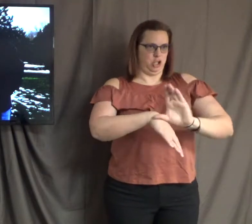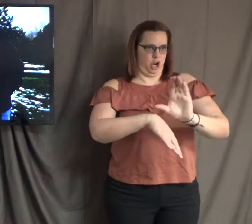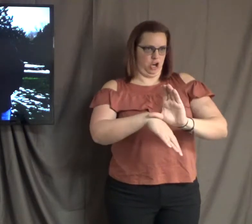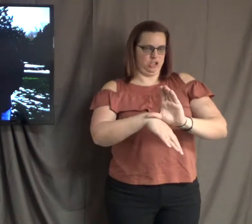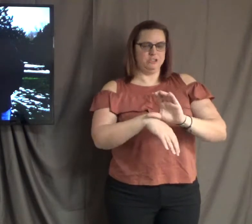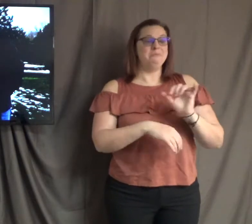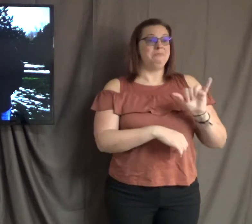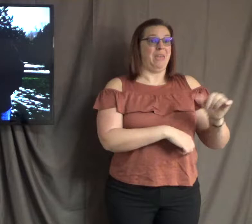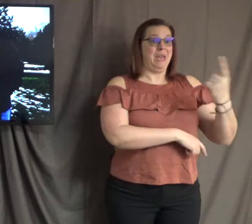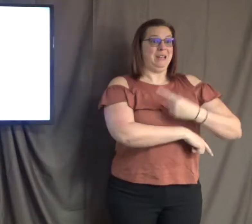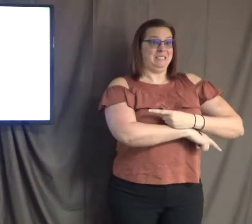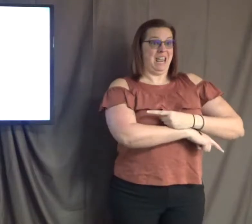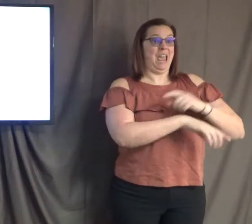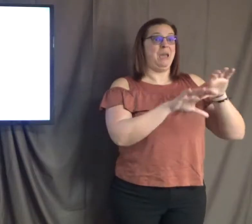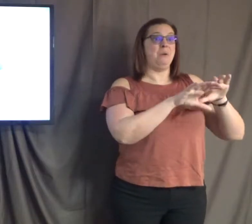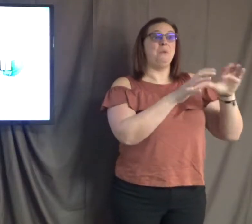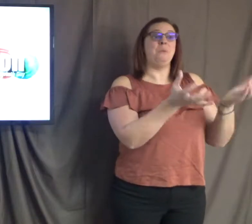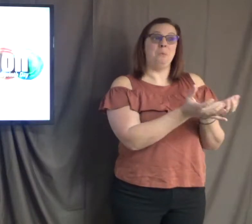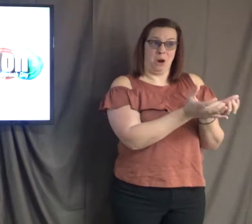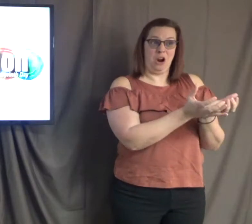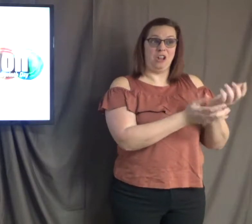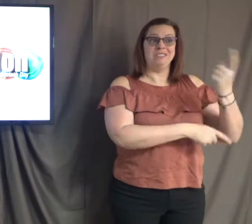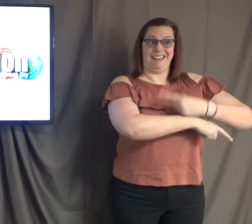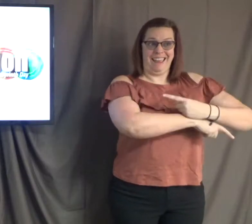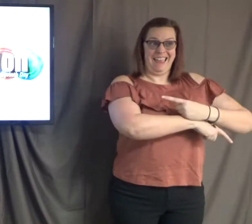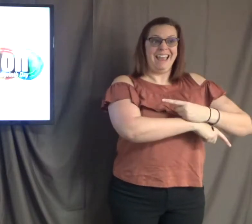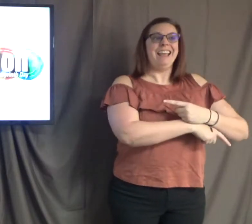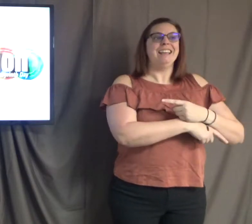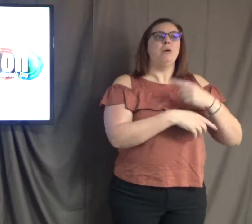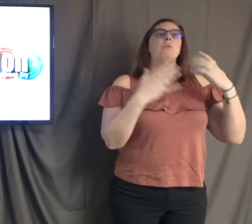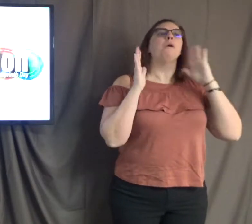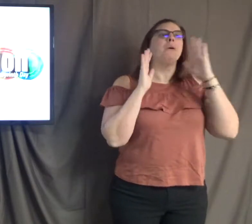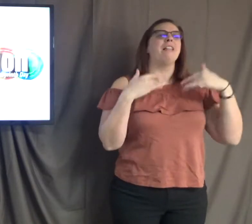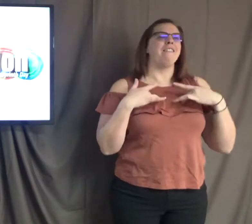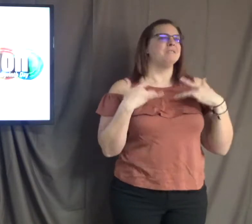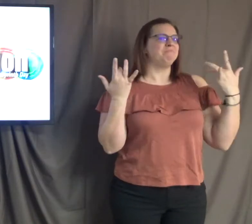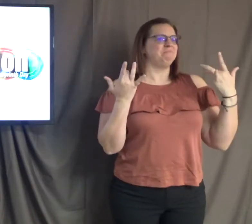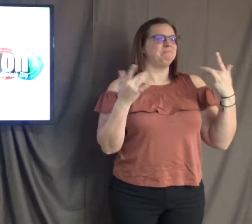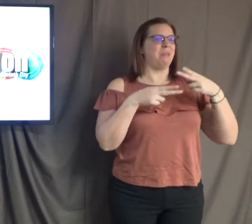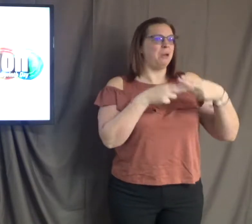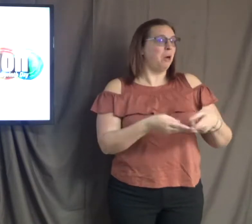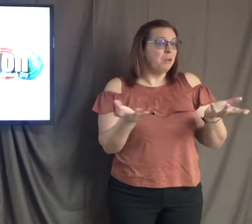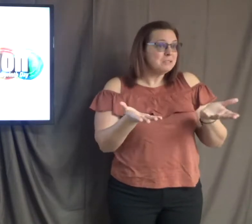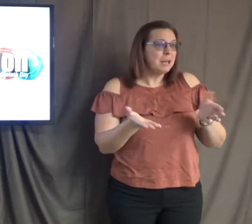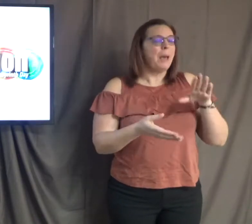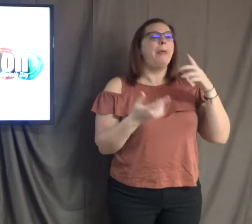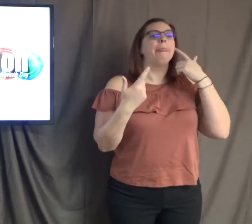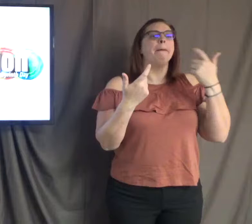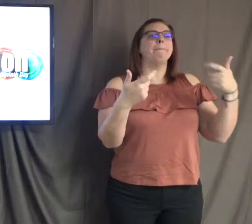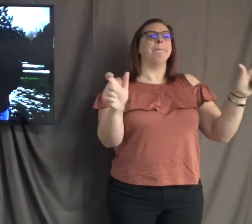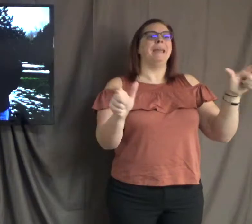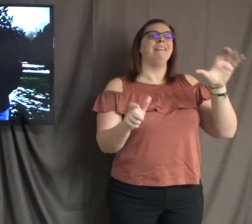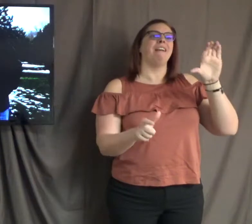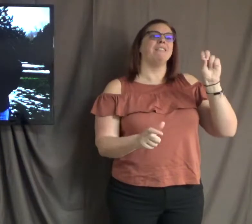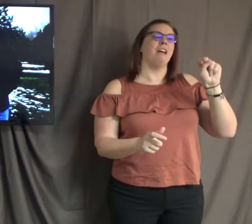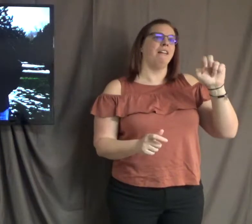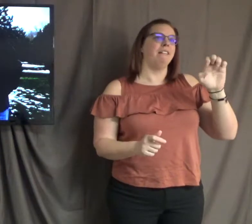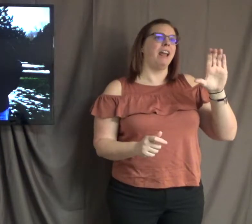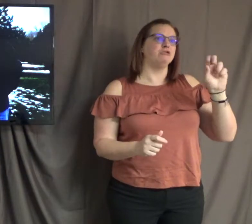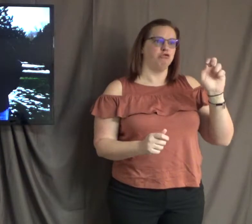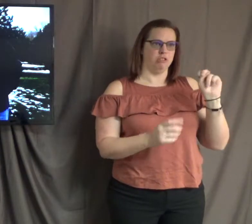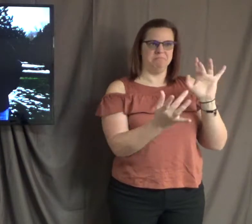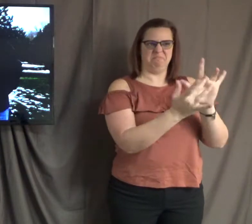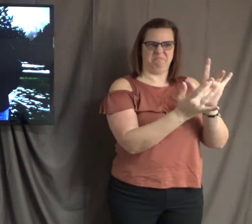is also going to have an event called the Big Connection. And the Big Connection is actually a research study that's happening